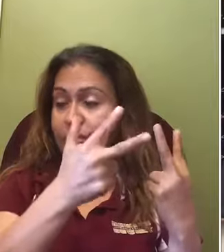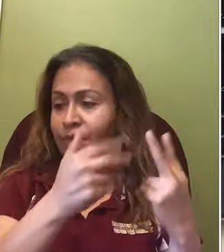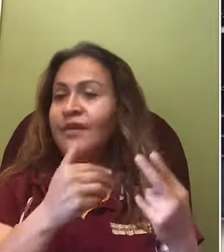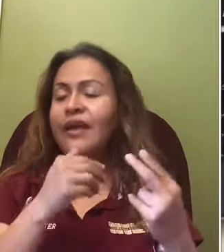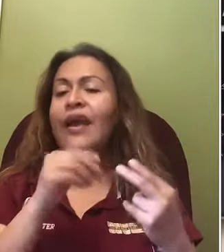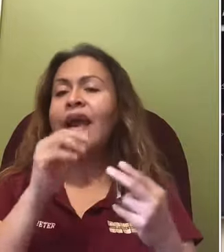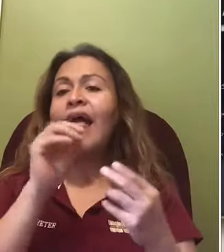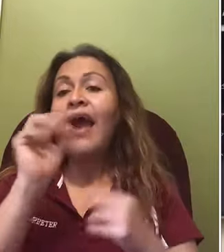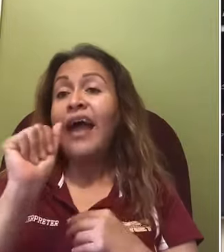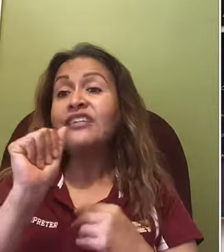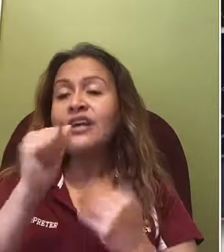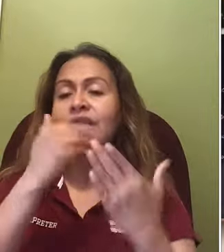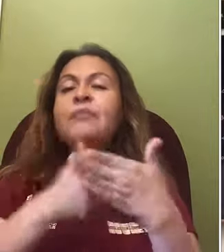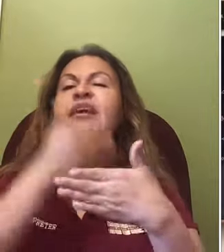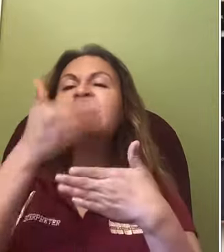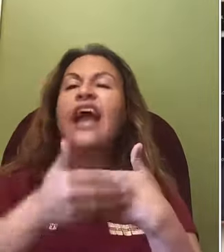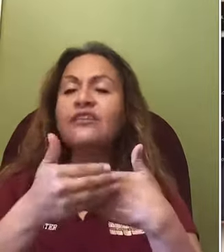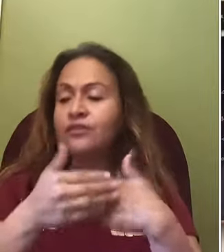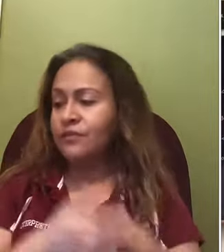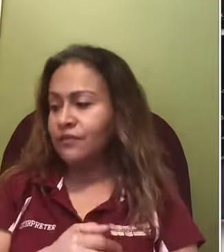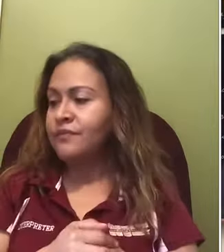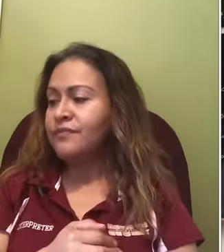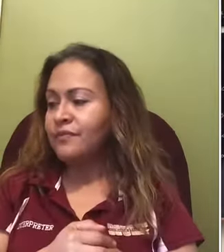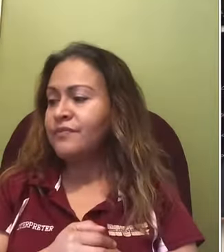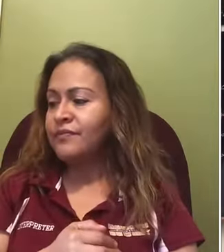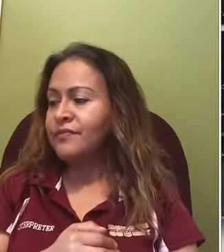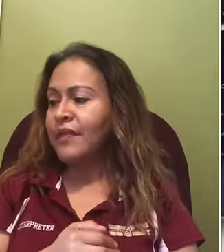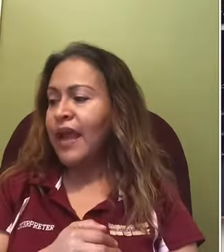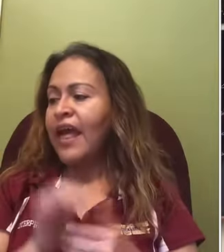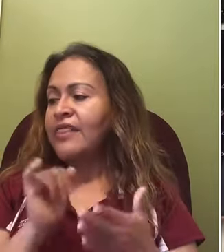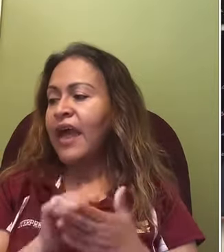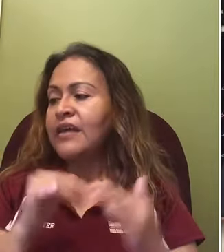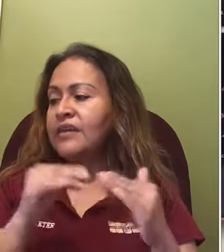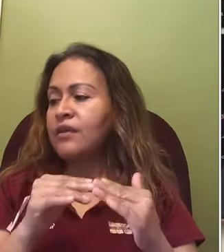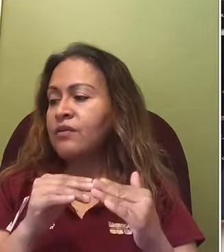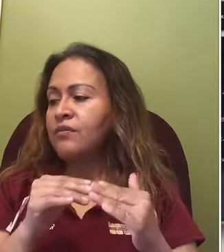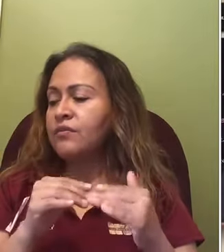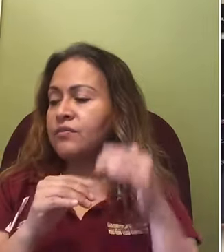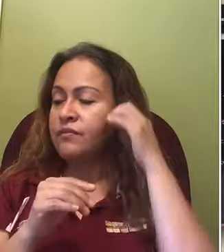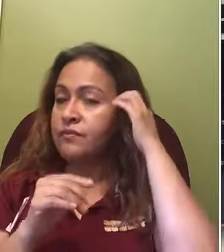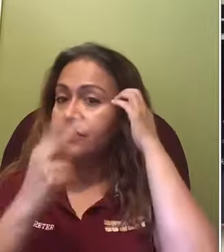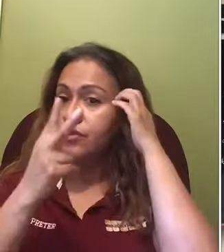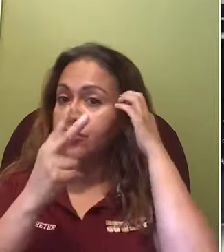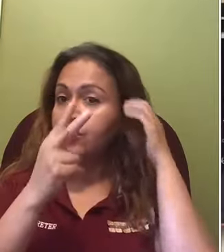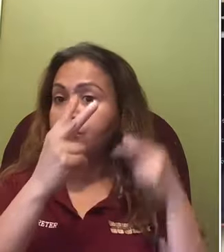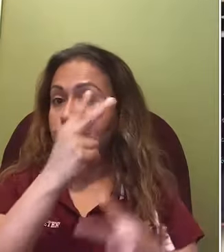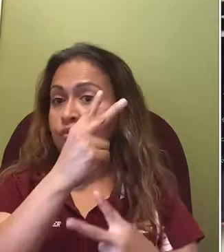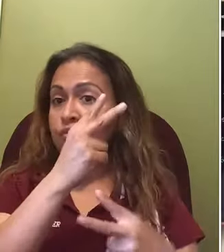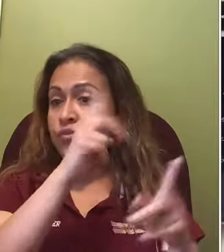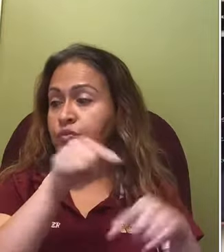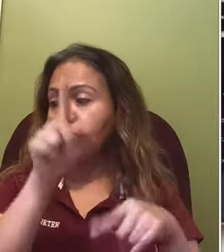next to. So 2 square roots of 3. So this is equal to, the 2's cancel out, 1